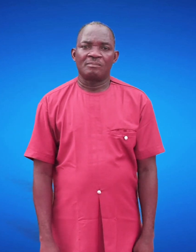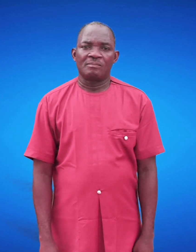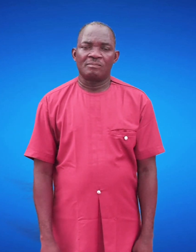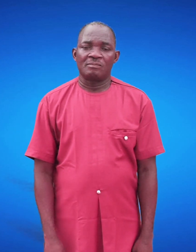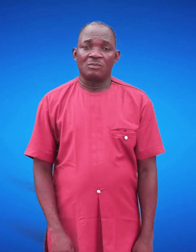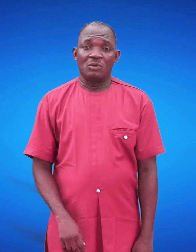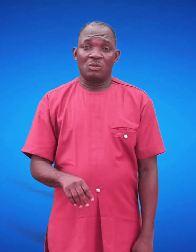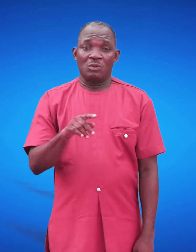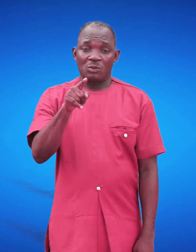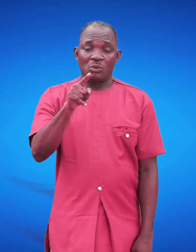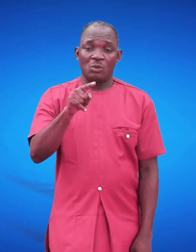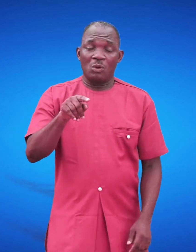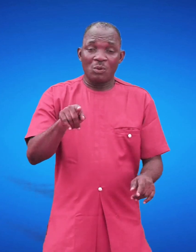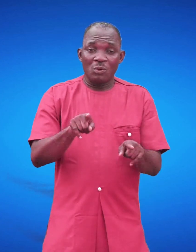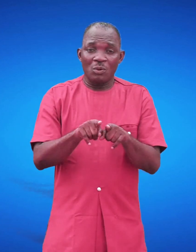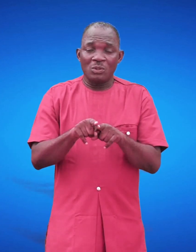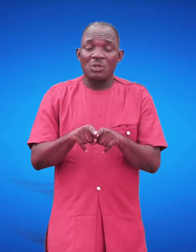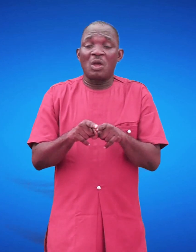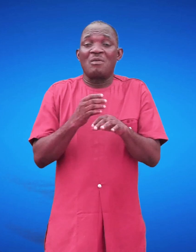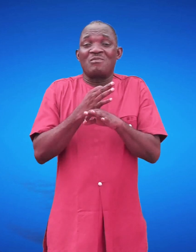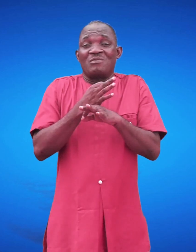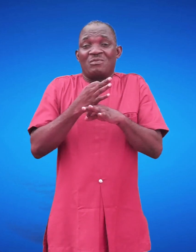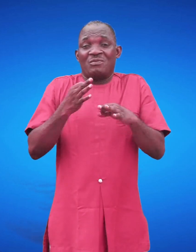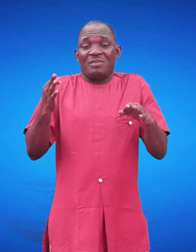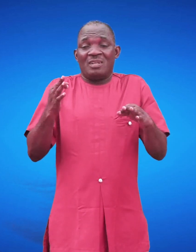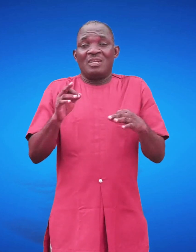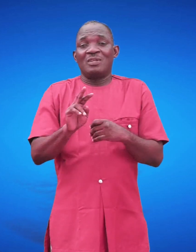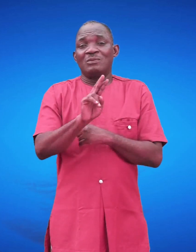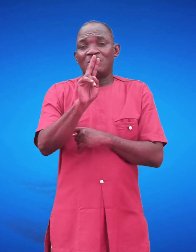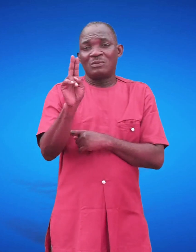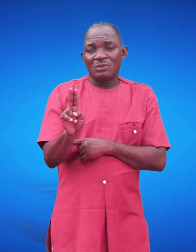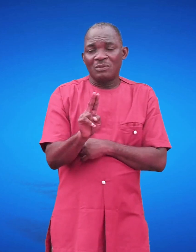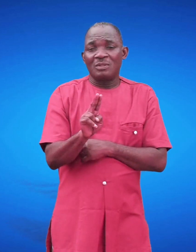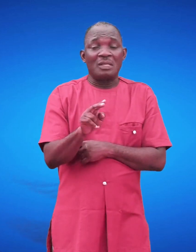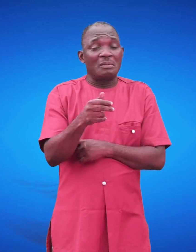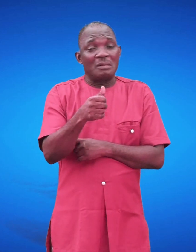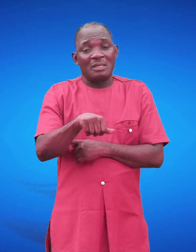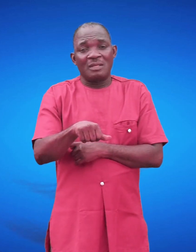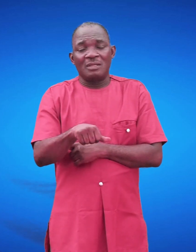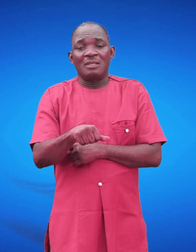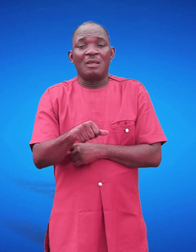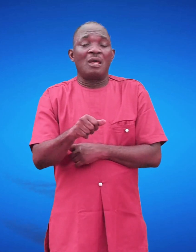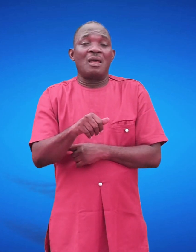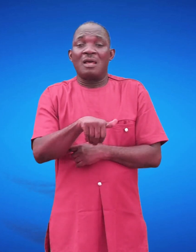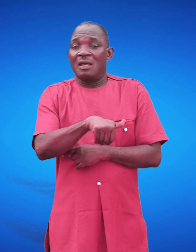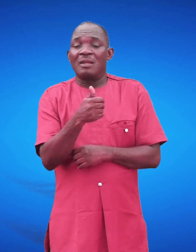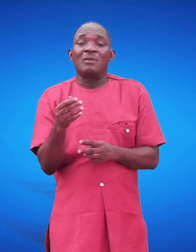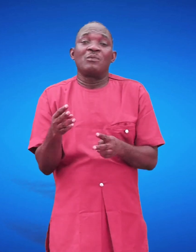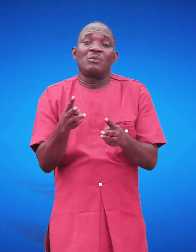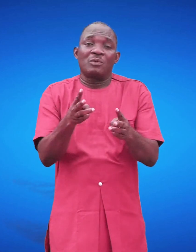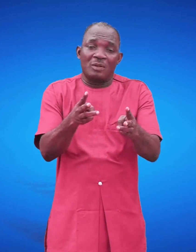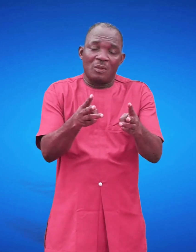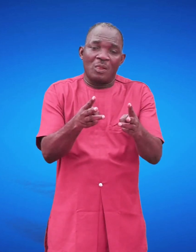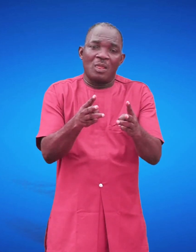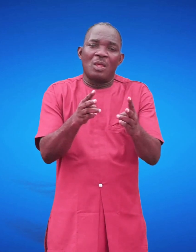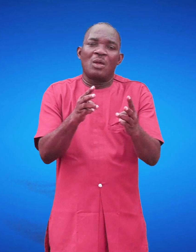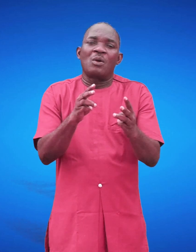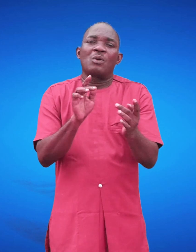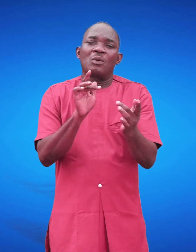You are also free to use any appropriate means in reaching us.